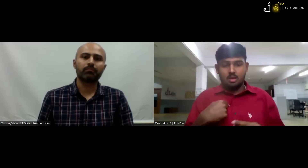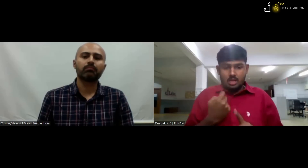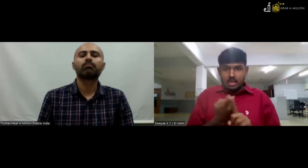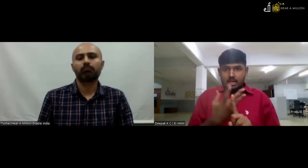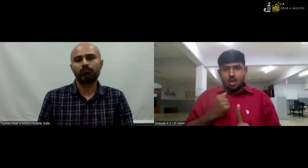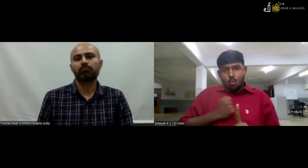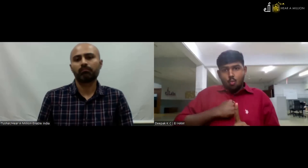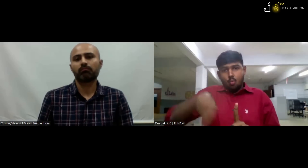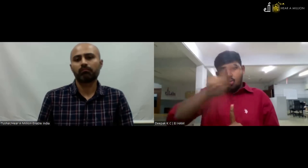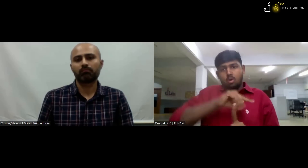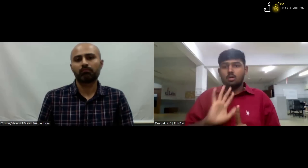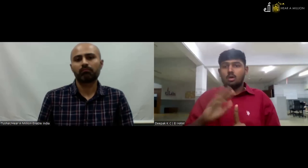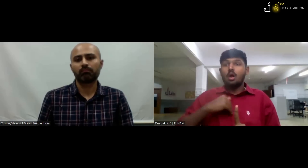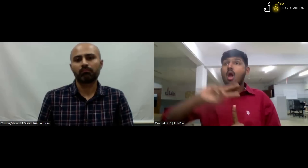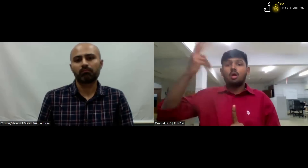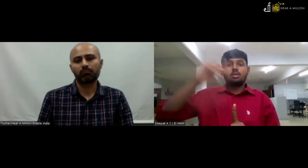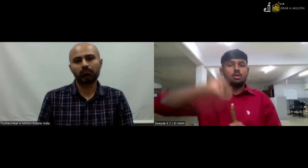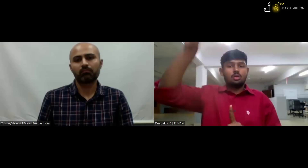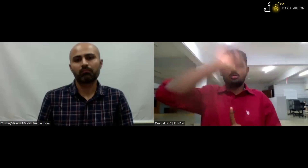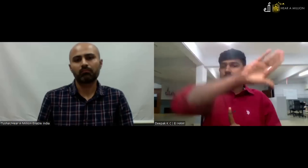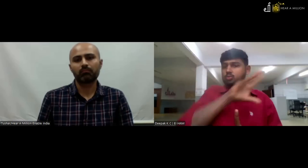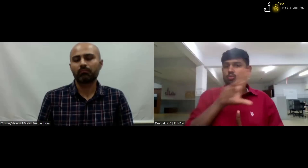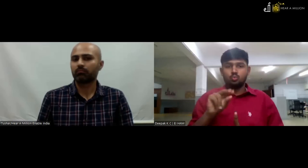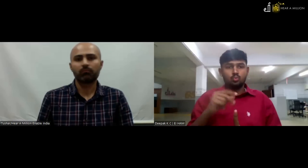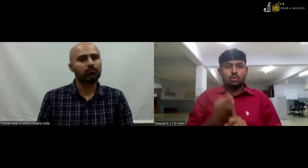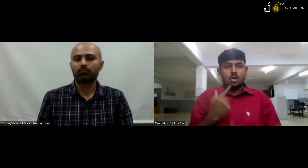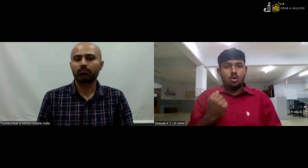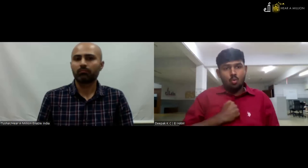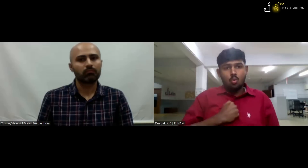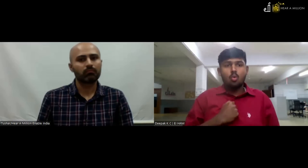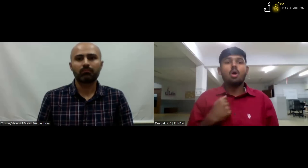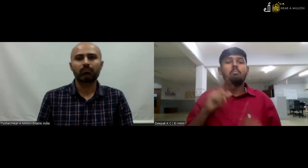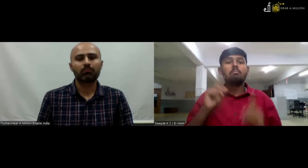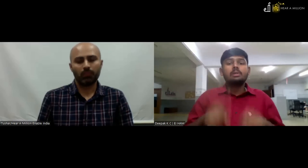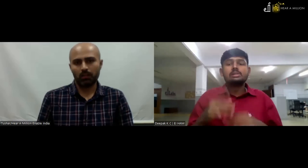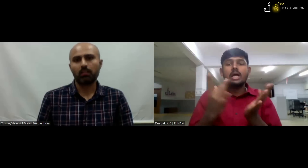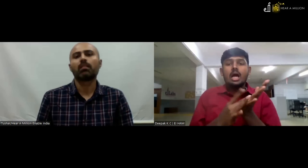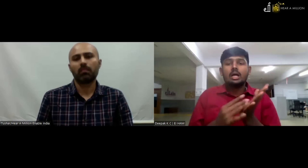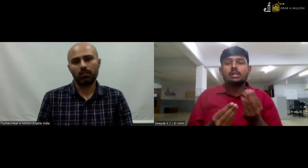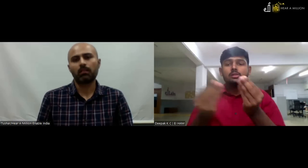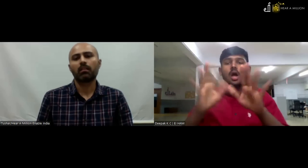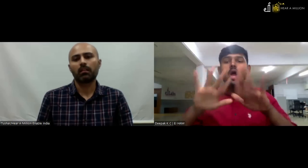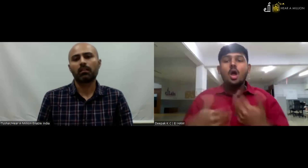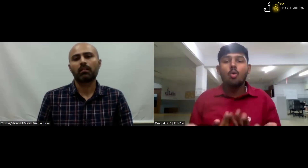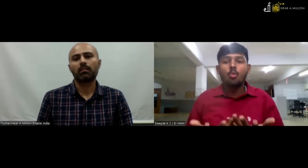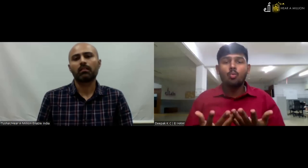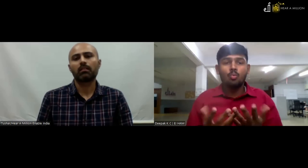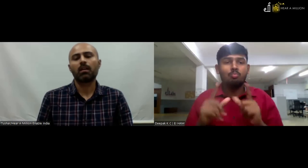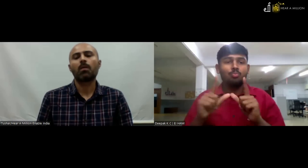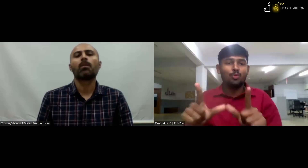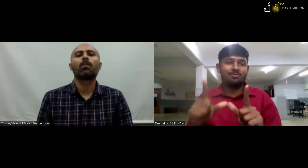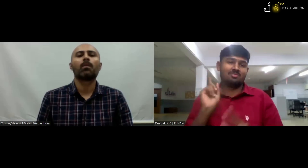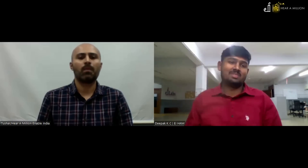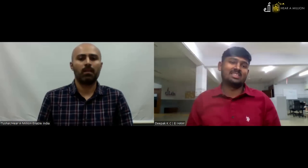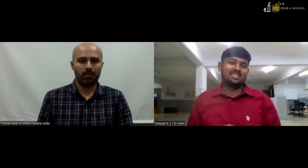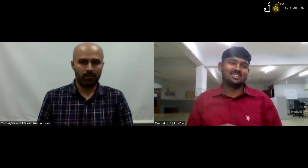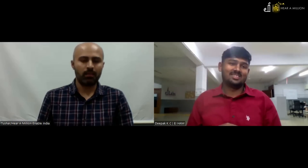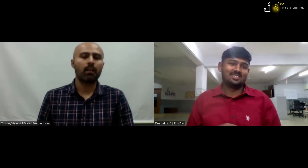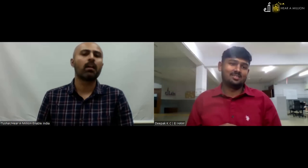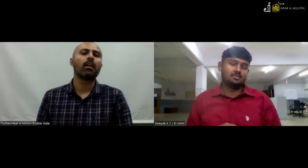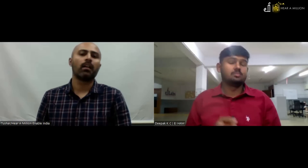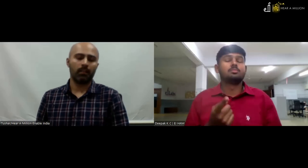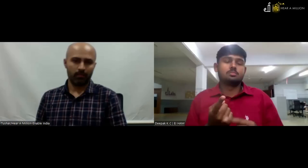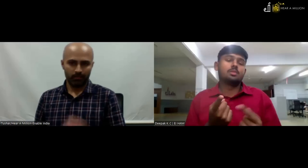your license? The RTO needs to send you some documents. It won't send it anywhere else unless you give them